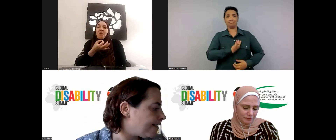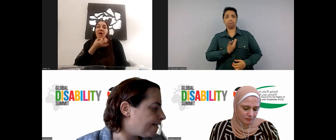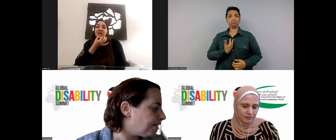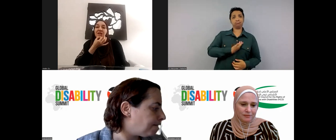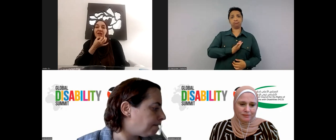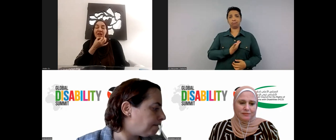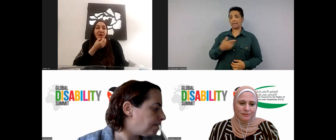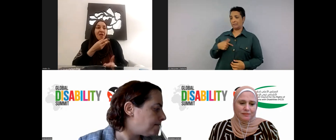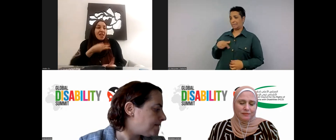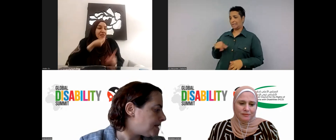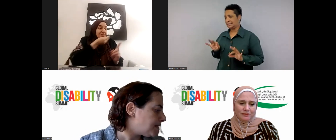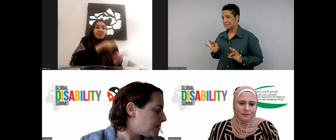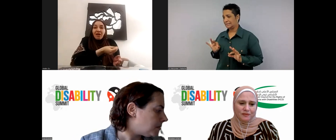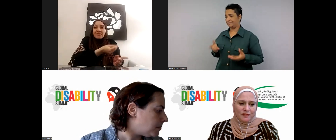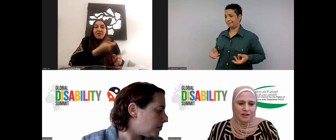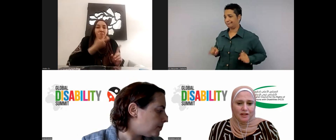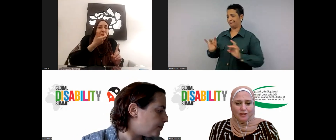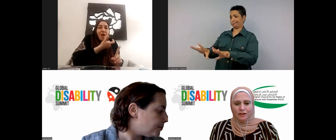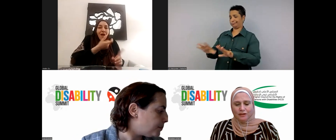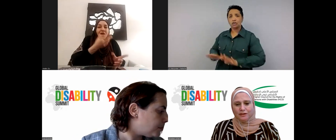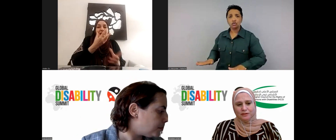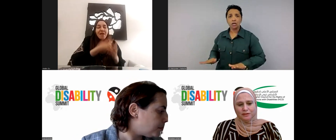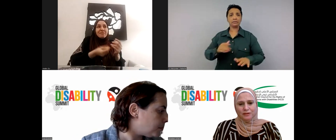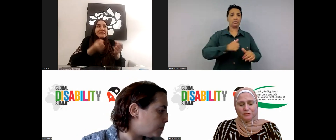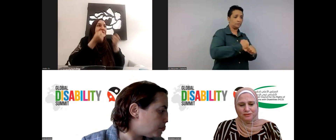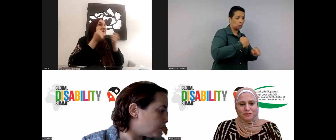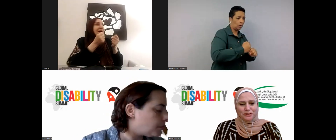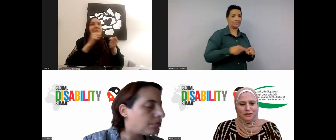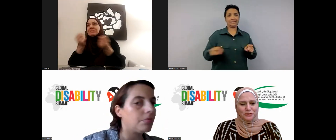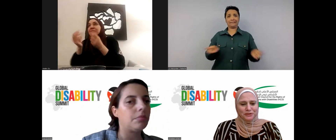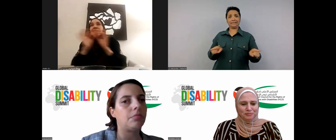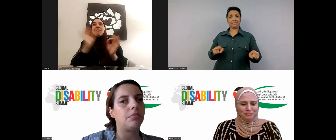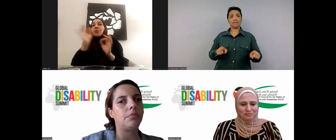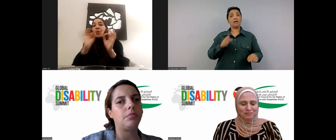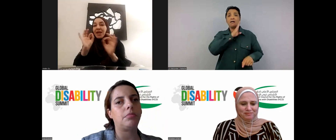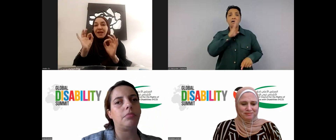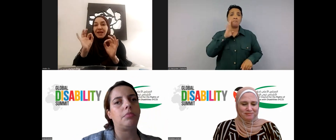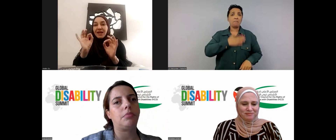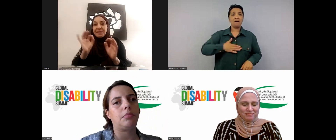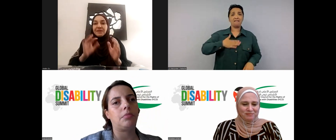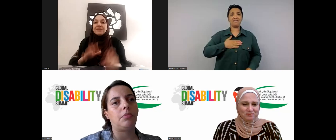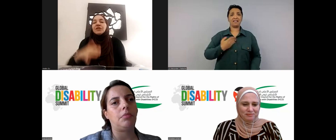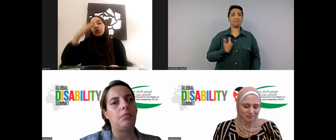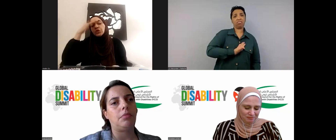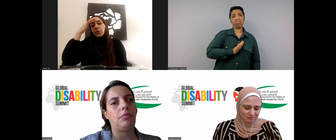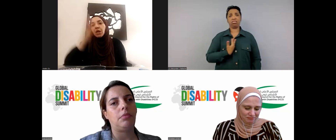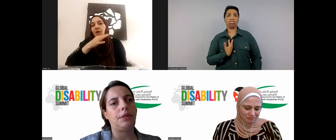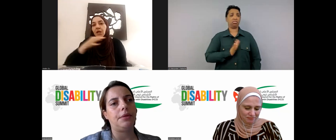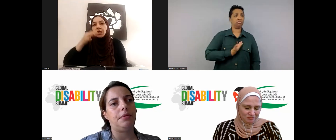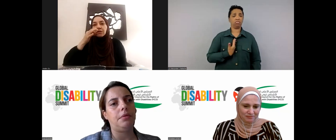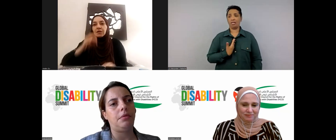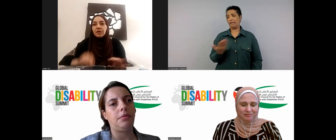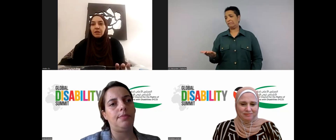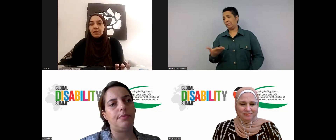the family. So this is a double jeopardy for women or mothers with children